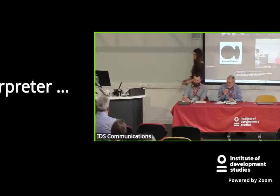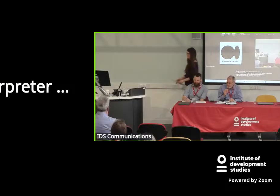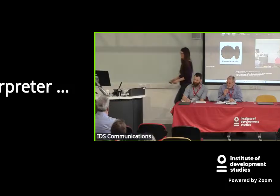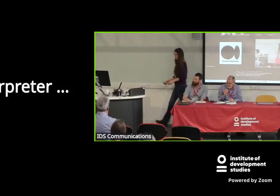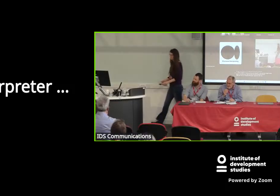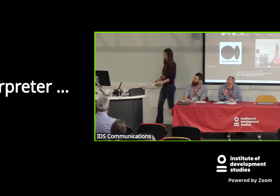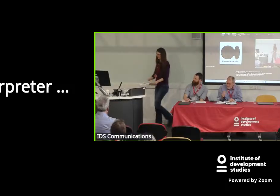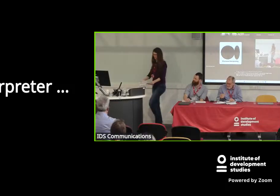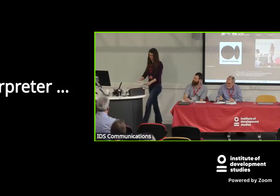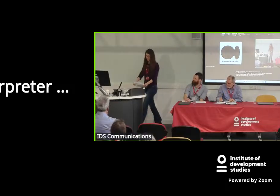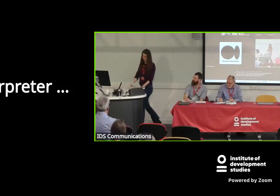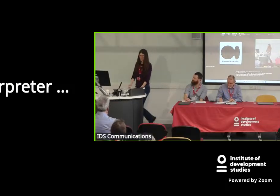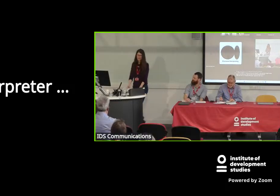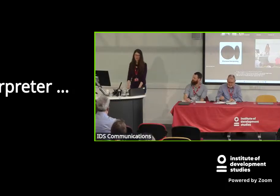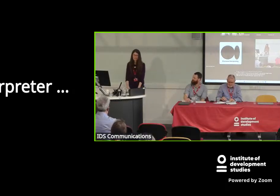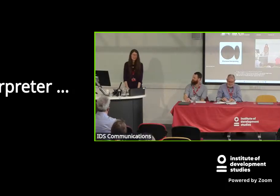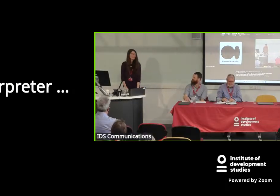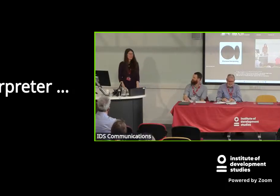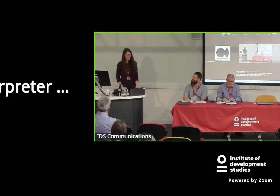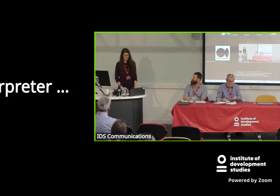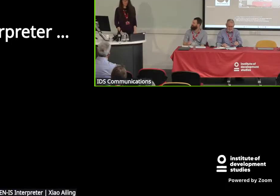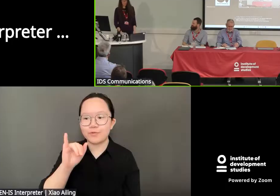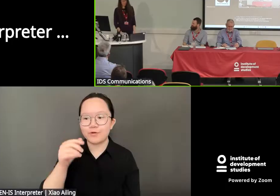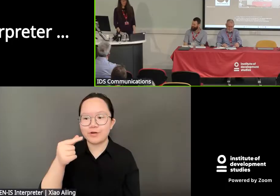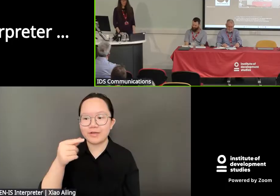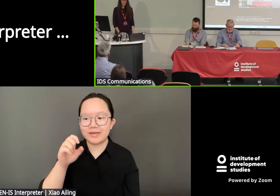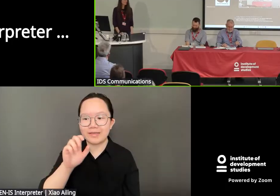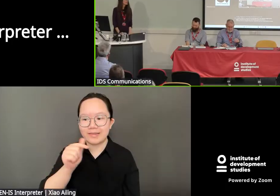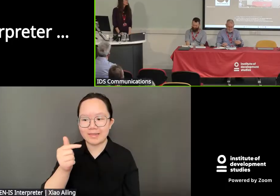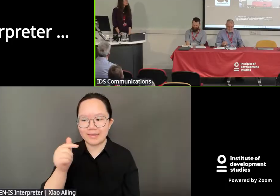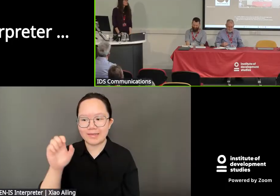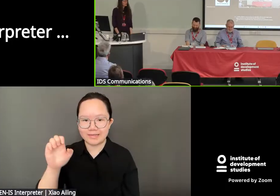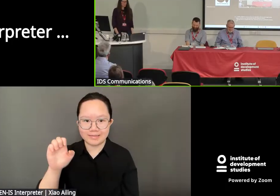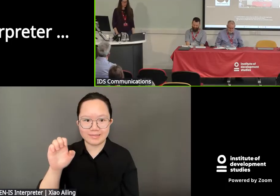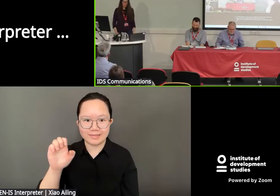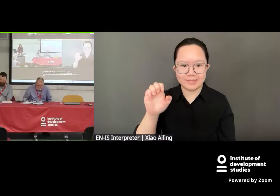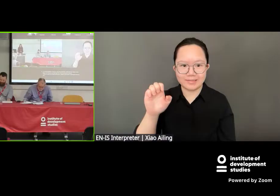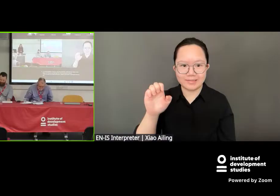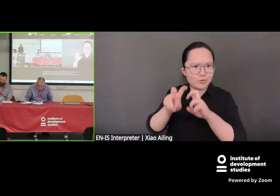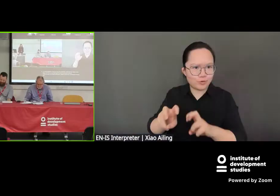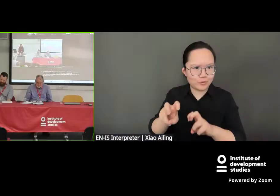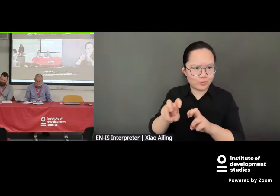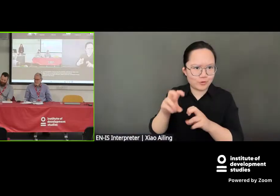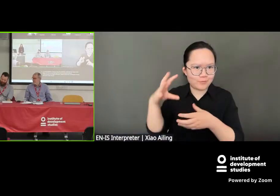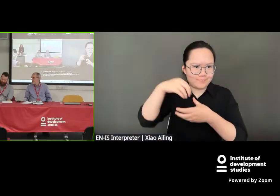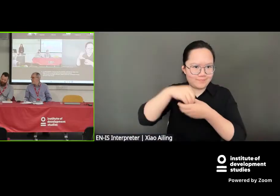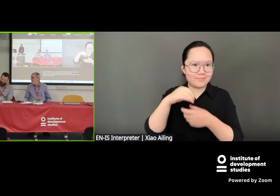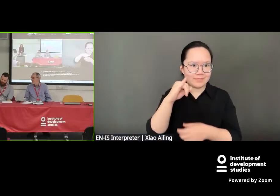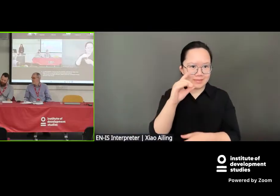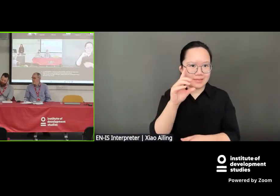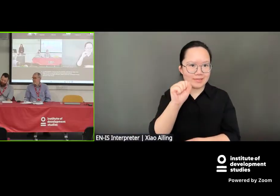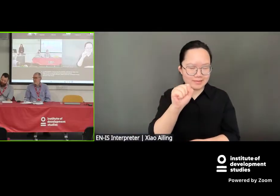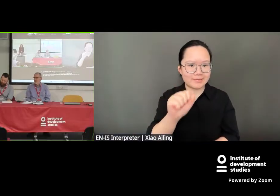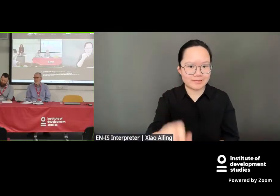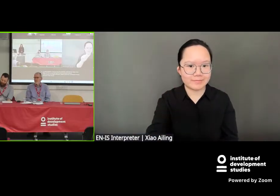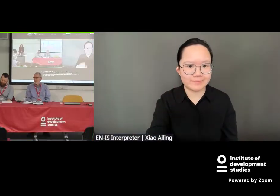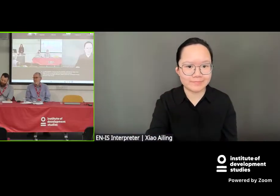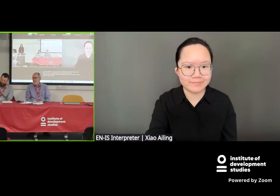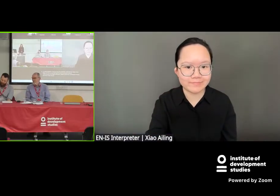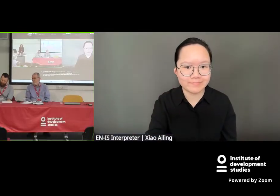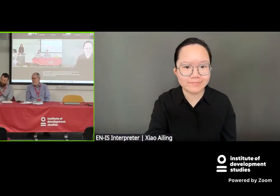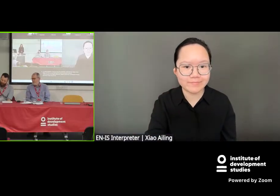group at IDS. Hello. So today I'm going to talk a bit about the paper which